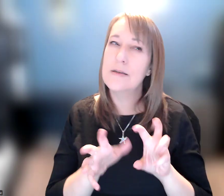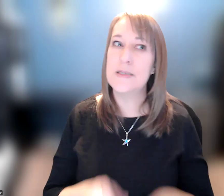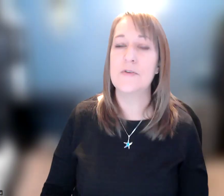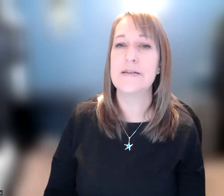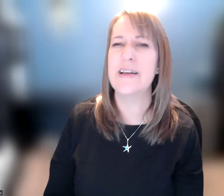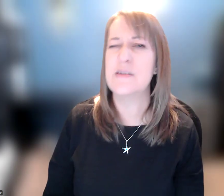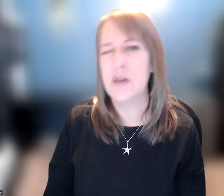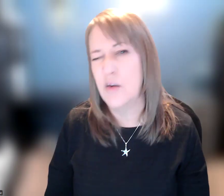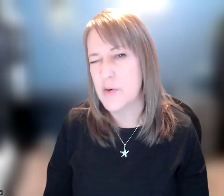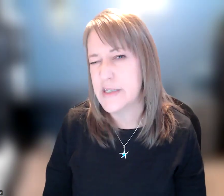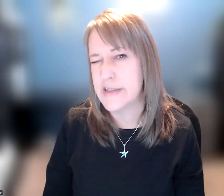bit different signs, but almost the same.